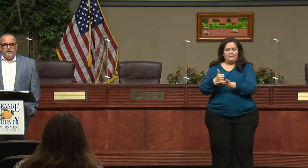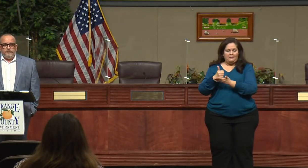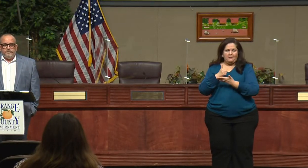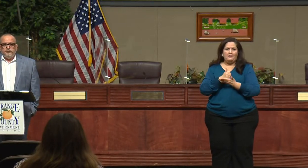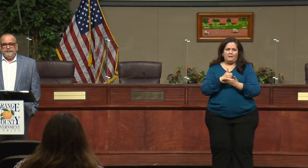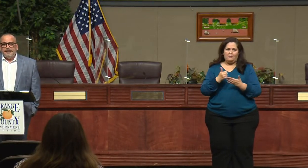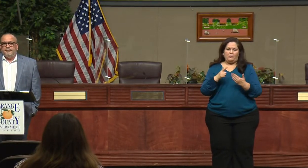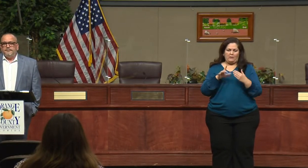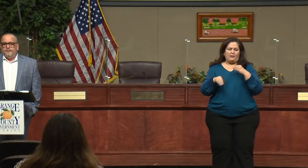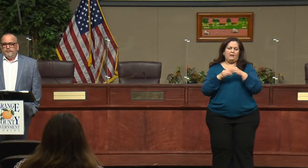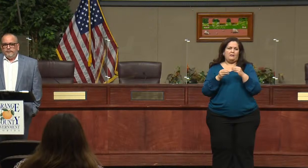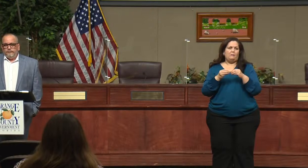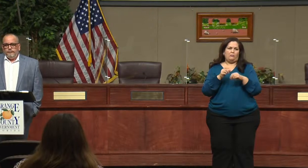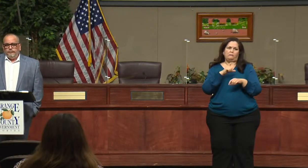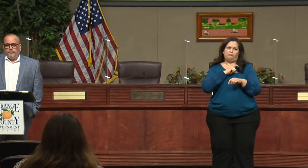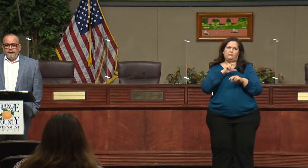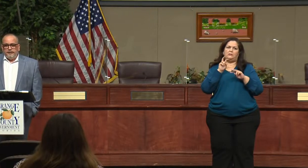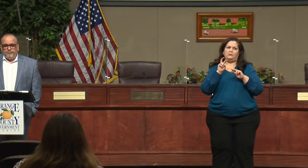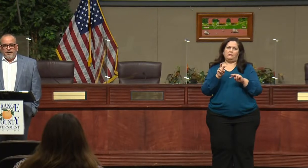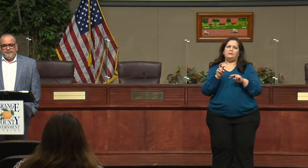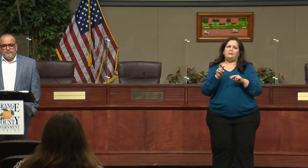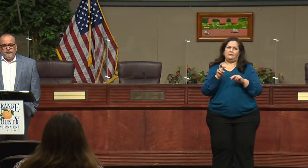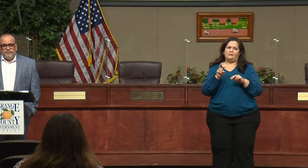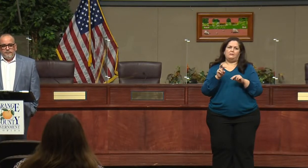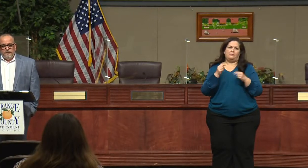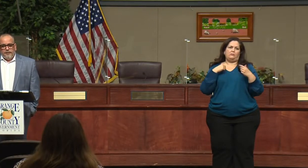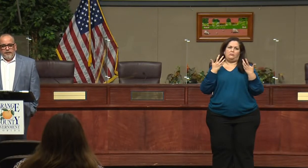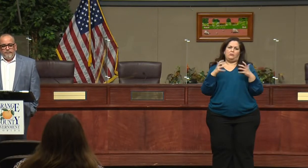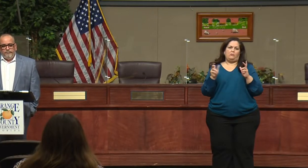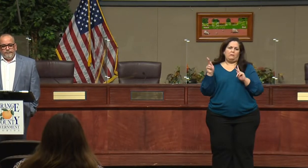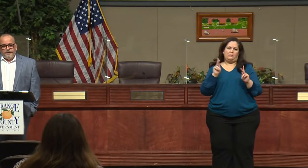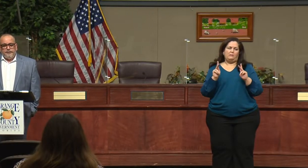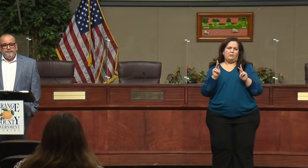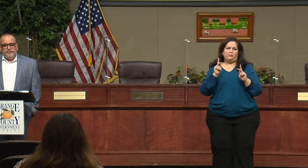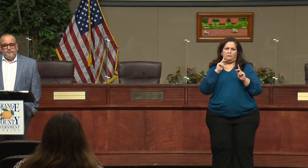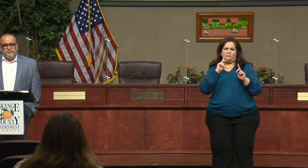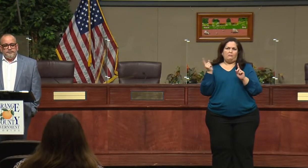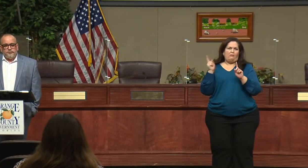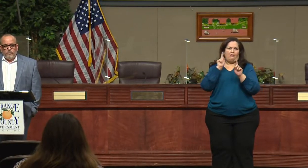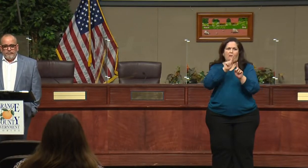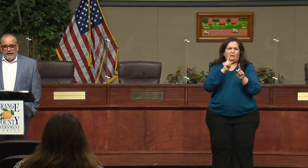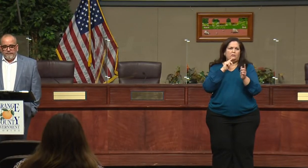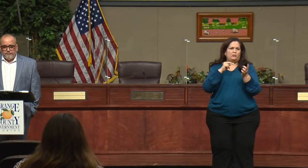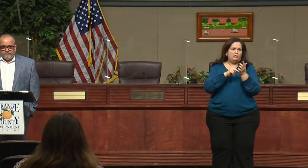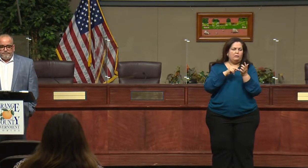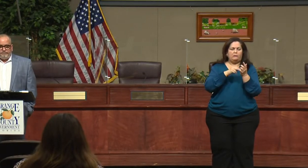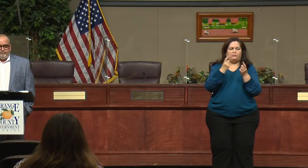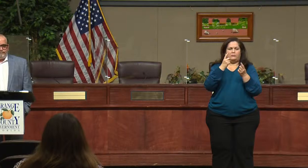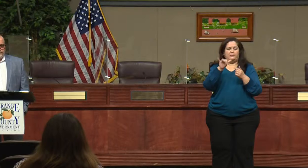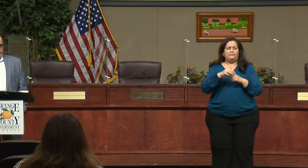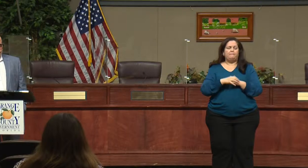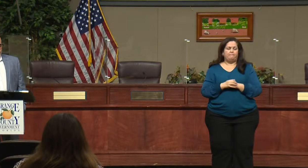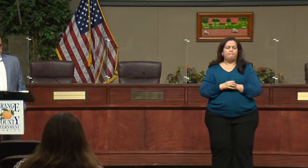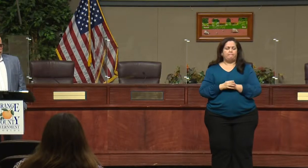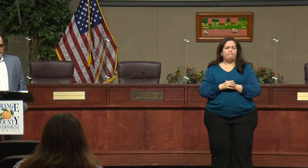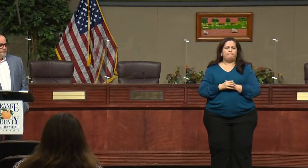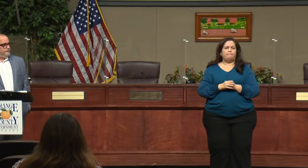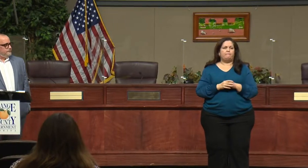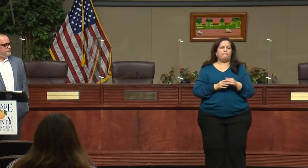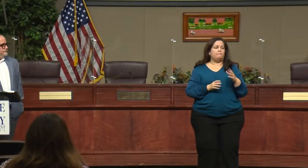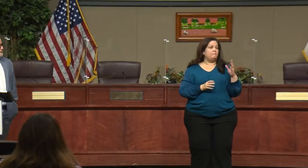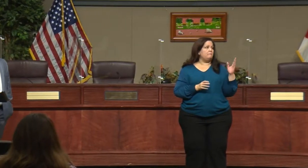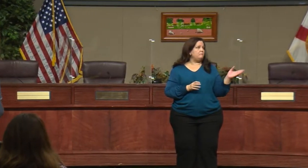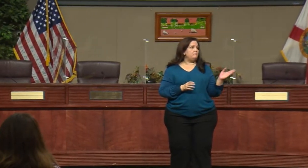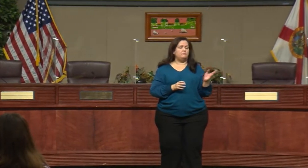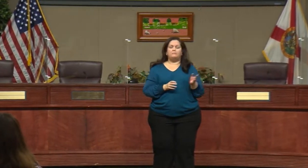additional security to the site to deter any possible ill intentions that someone may have. And Dr.